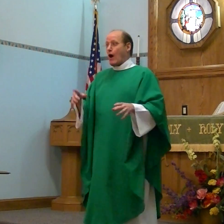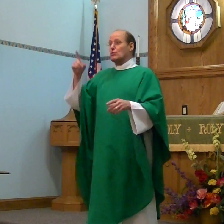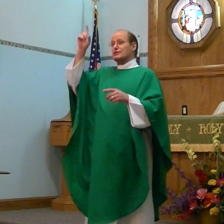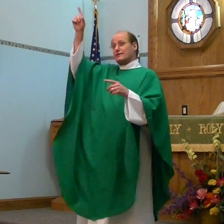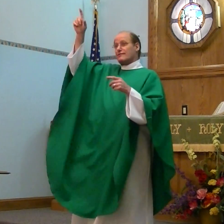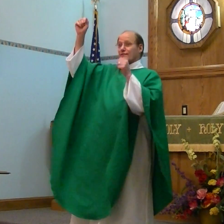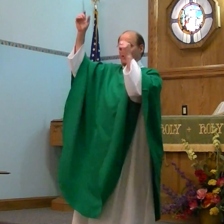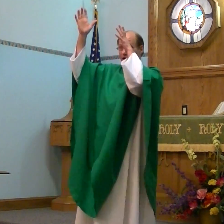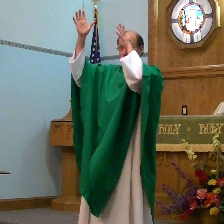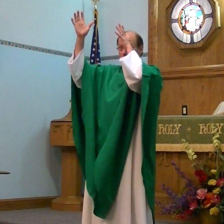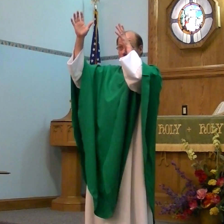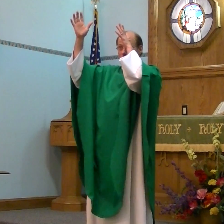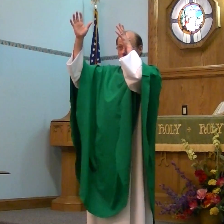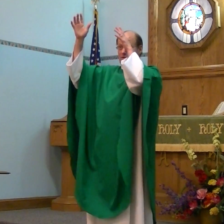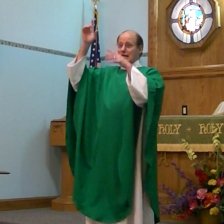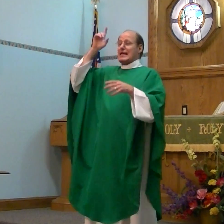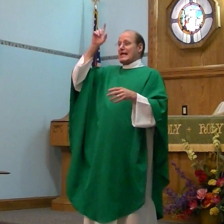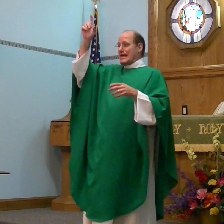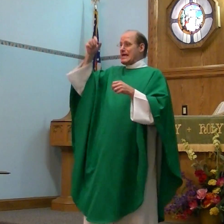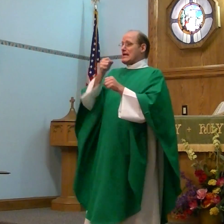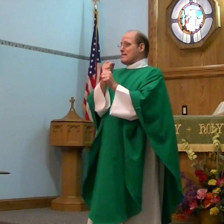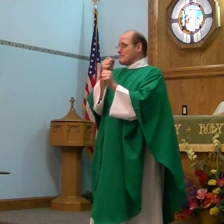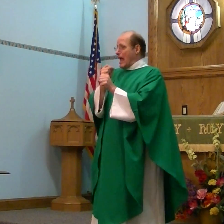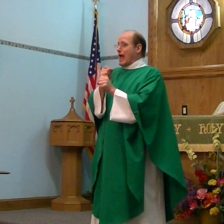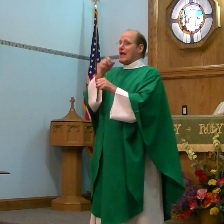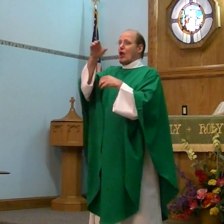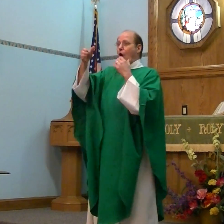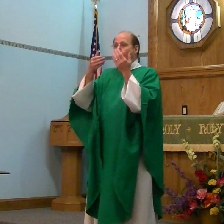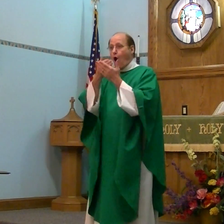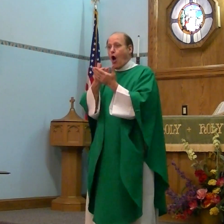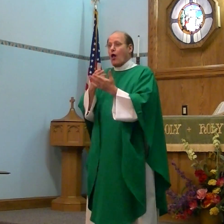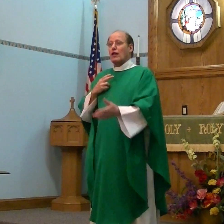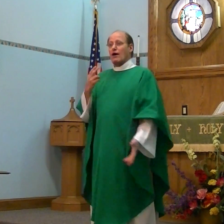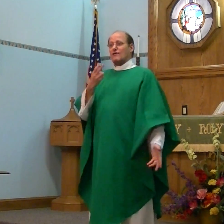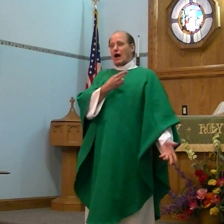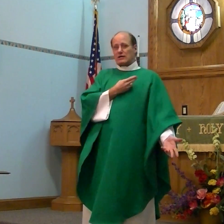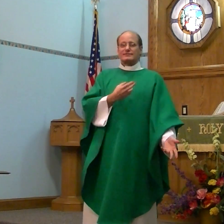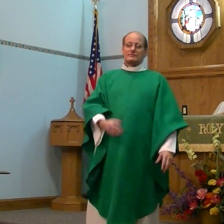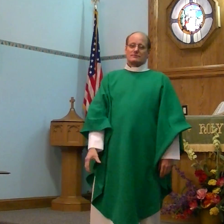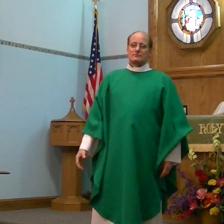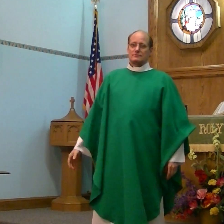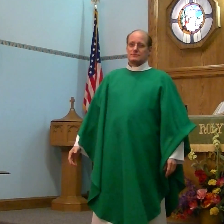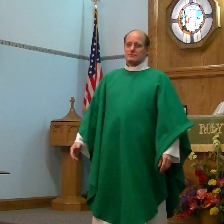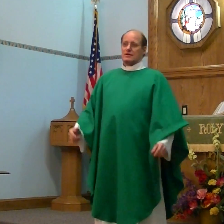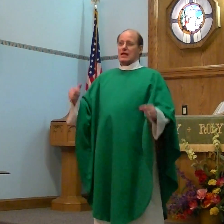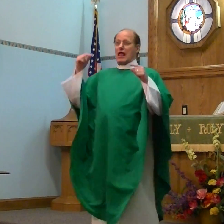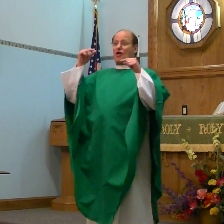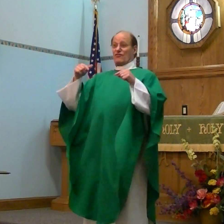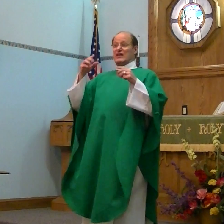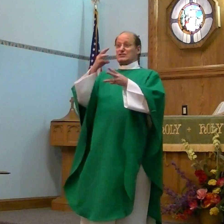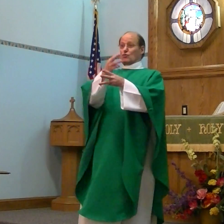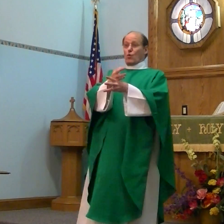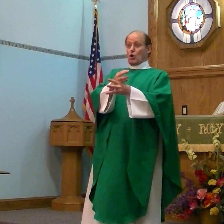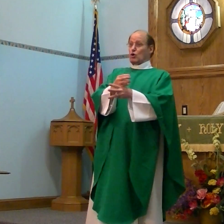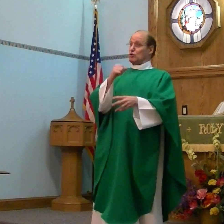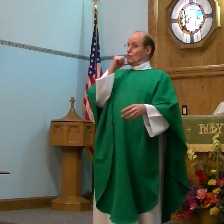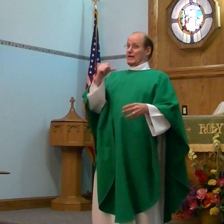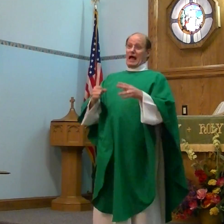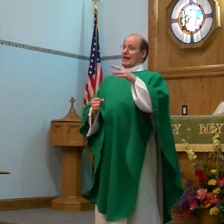the father. He made all of us. This world would not